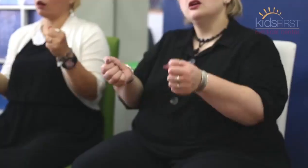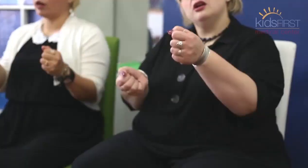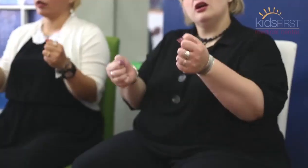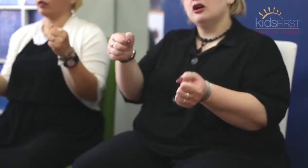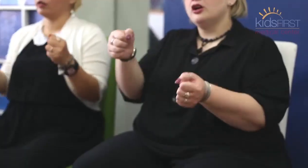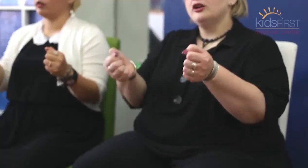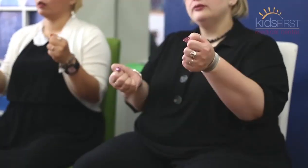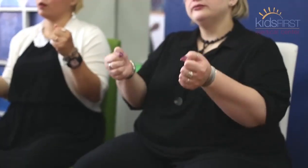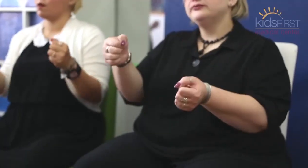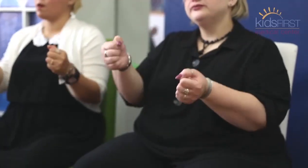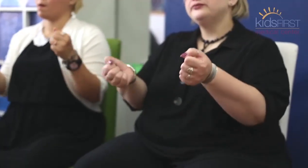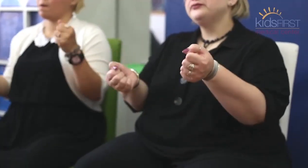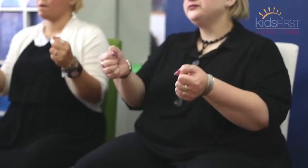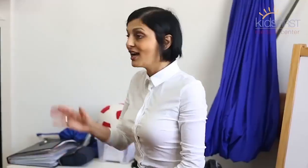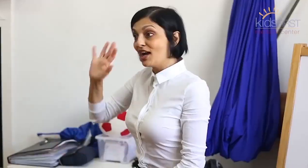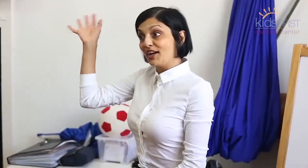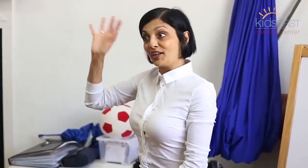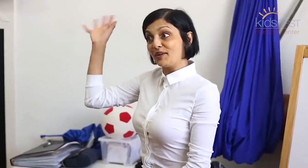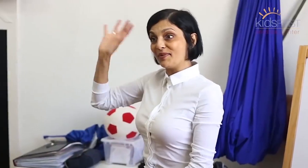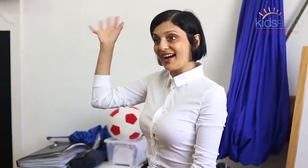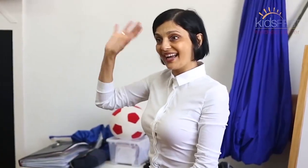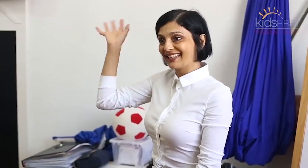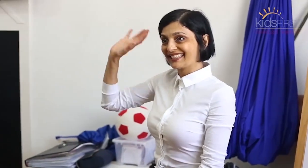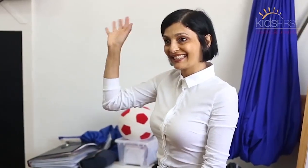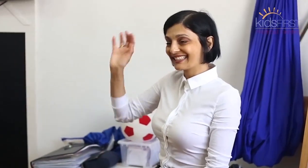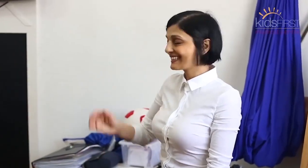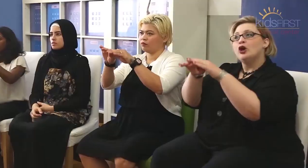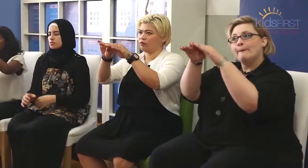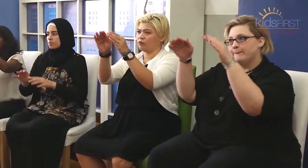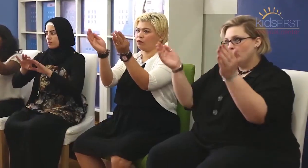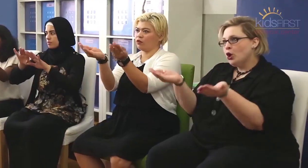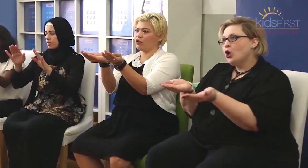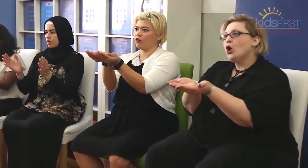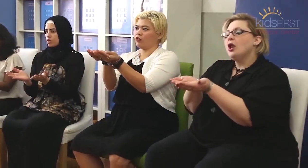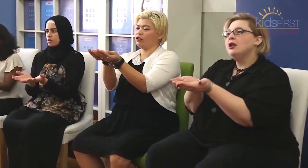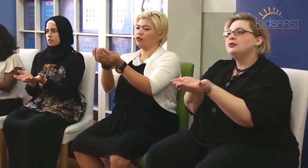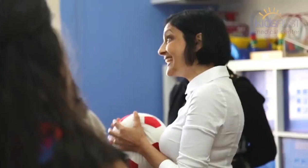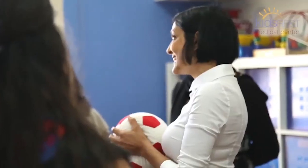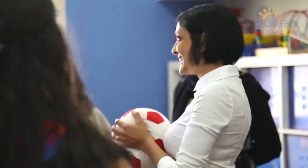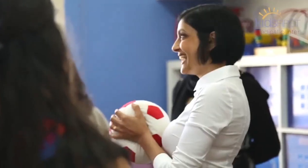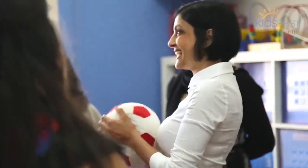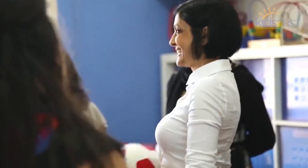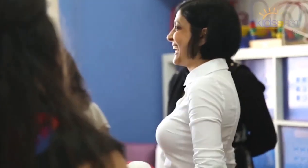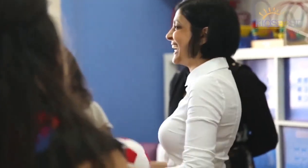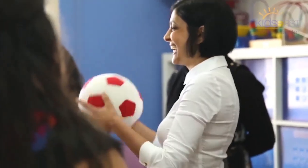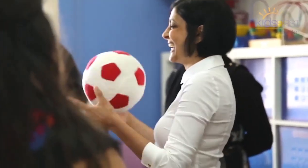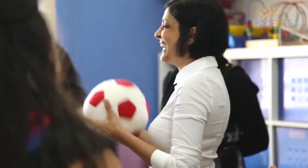functional vocabulary. Any combination of signs and symbols can be used to meet the communicative needs of an individual.